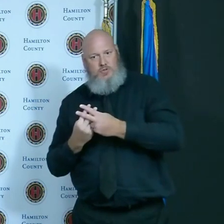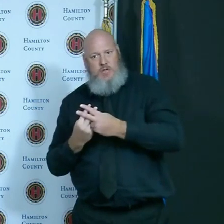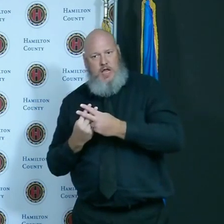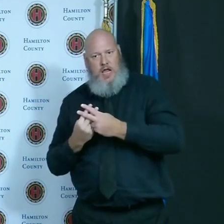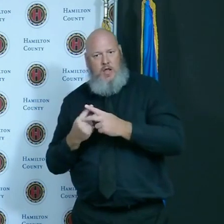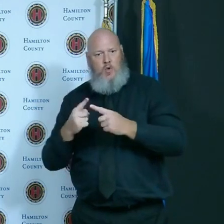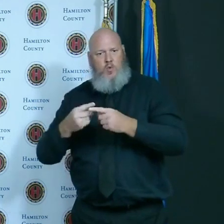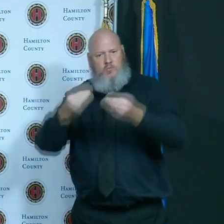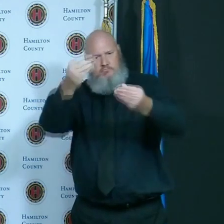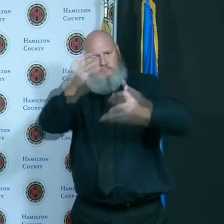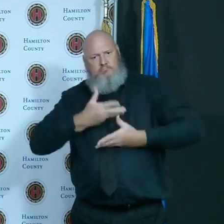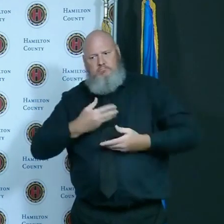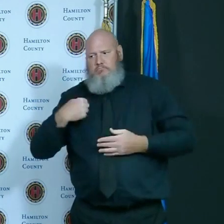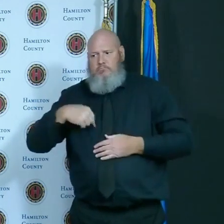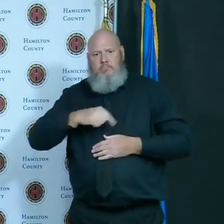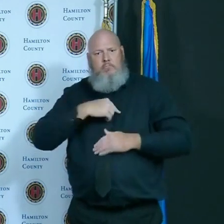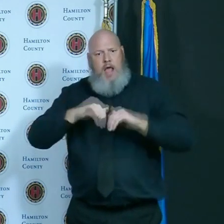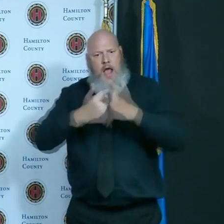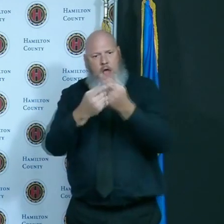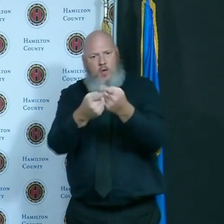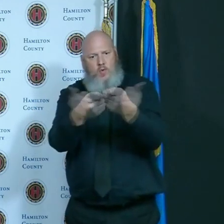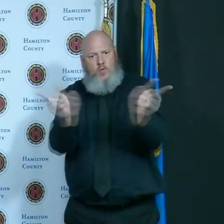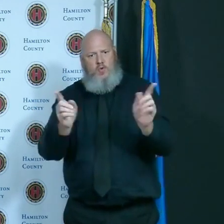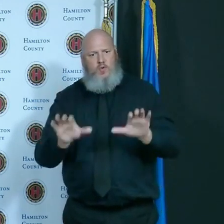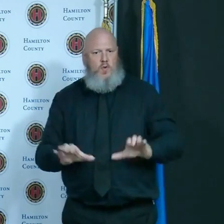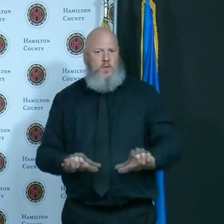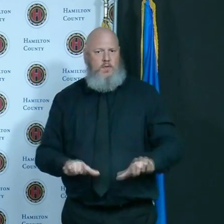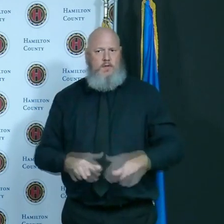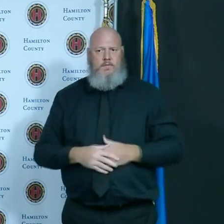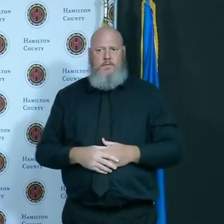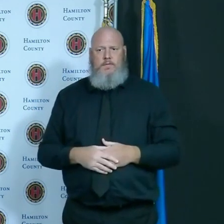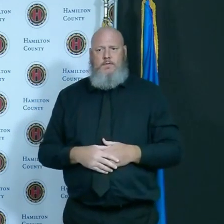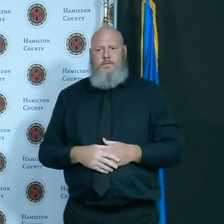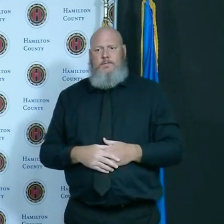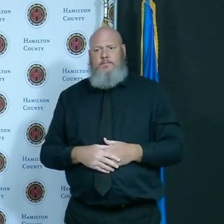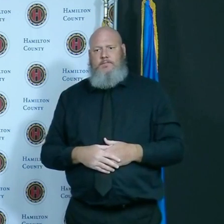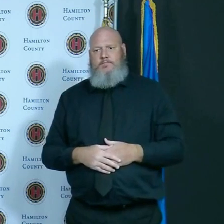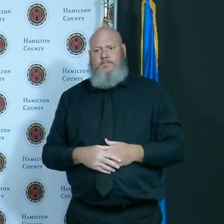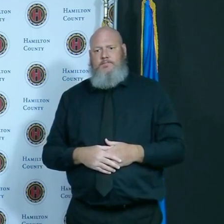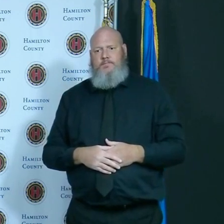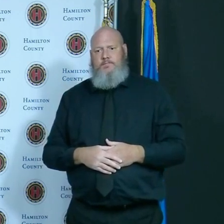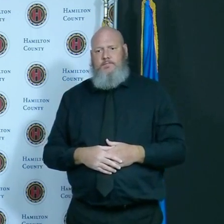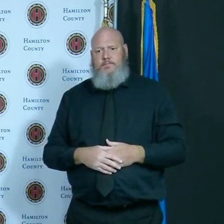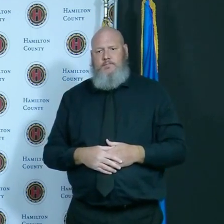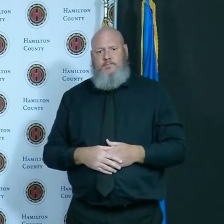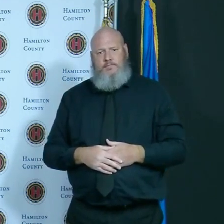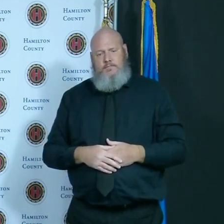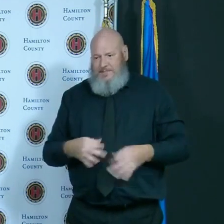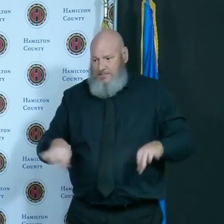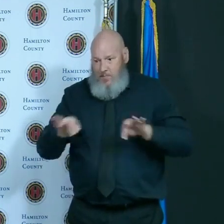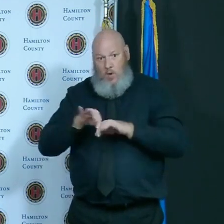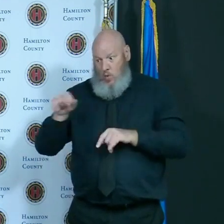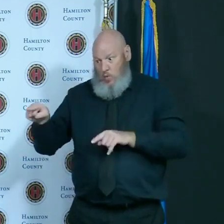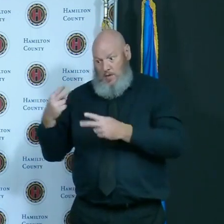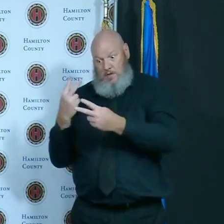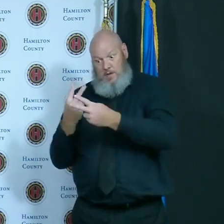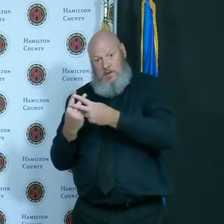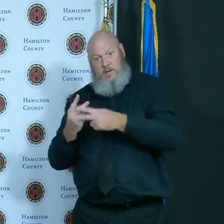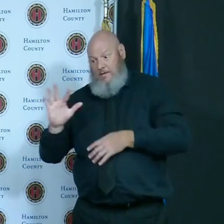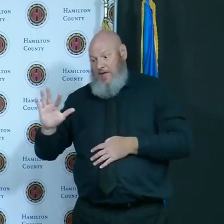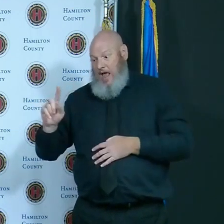County citizens of color to let me know what you are going through during this shelter in place caused by